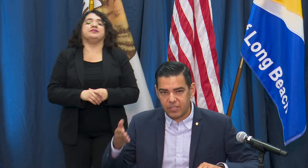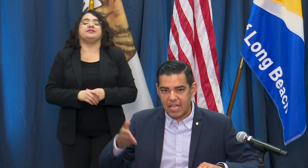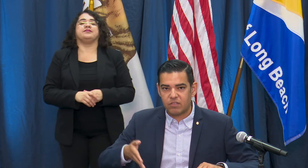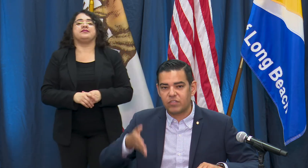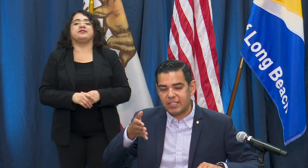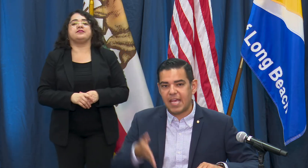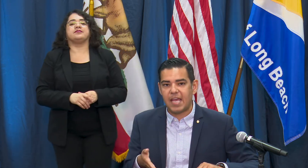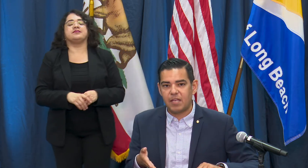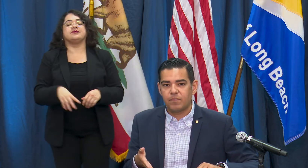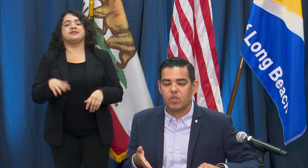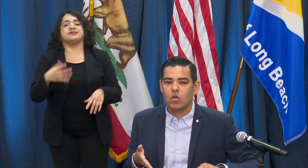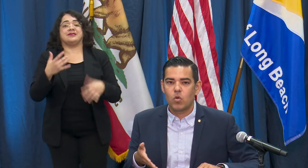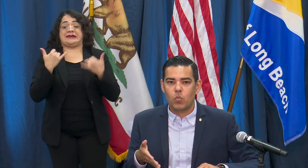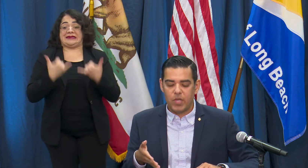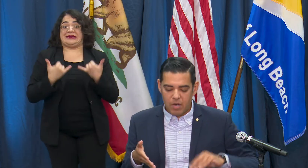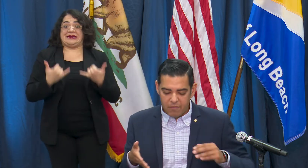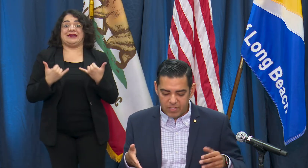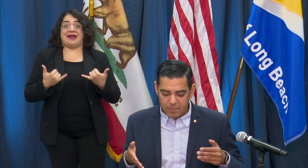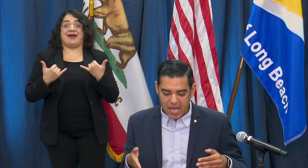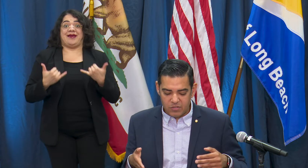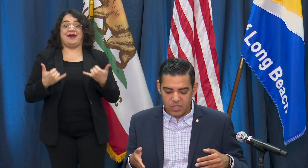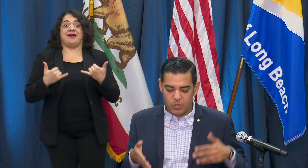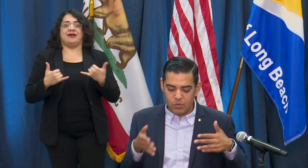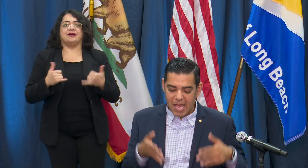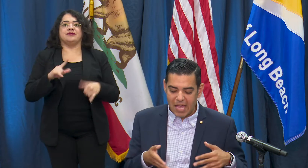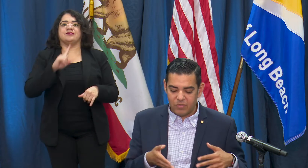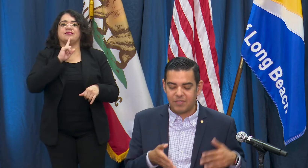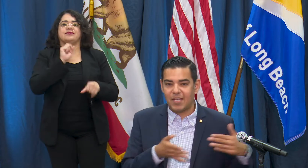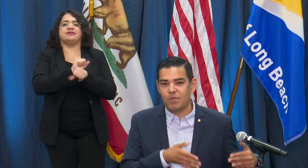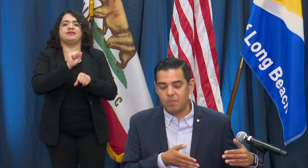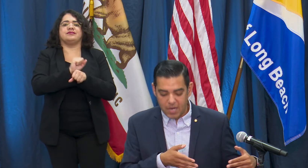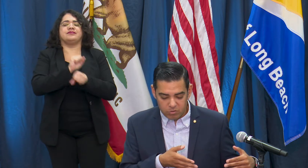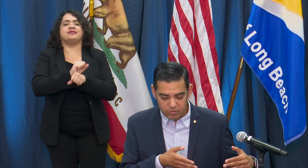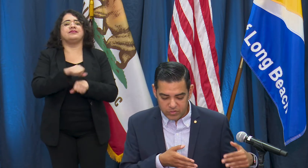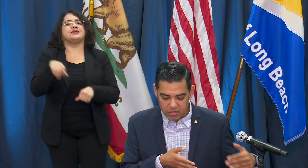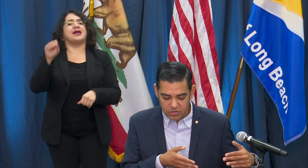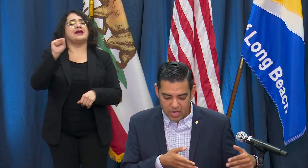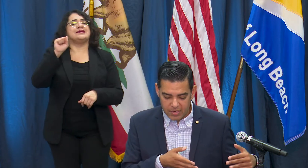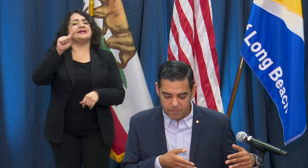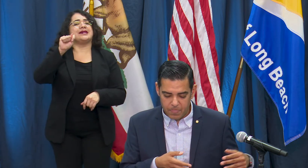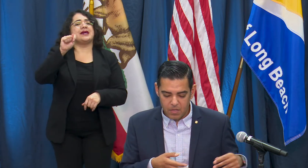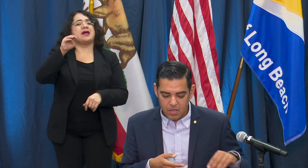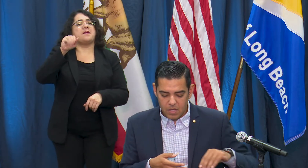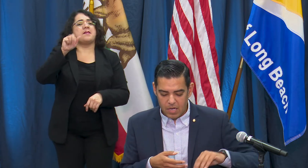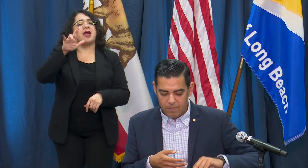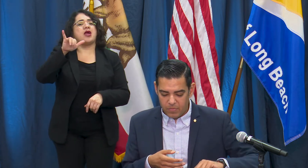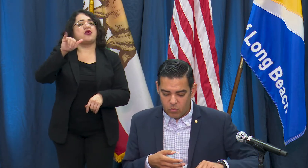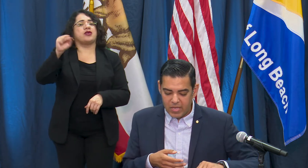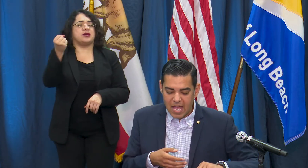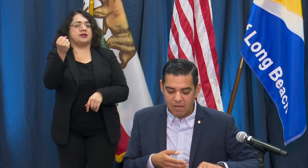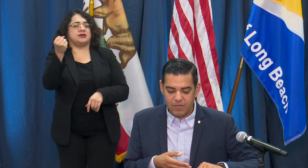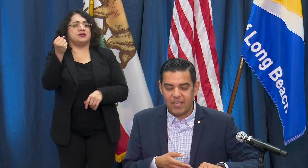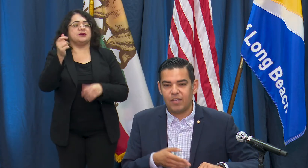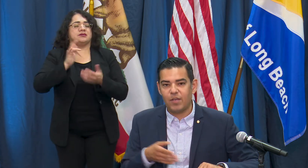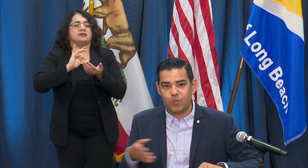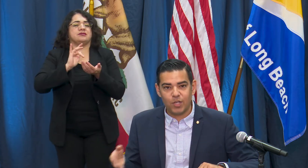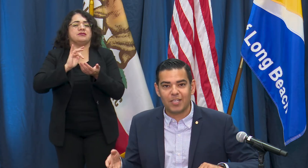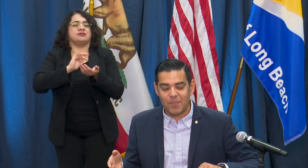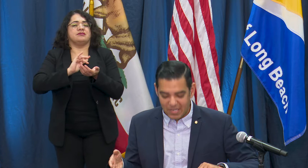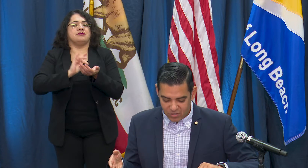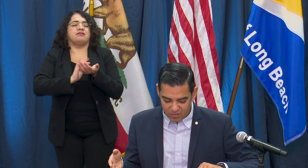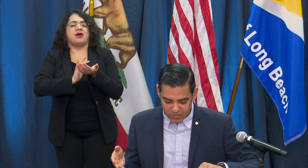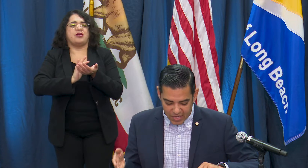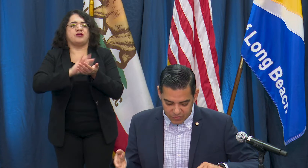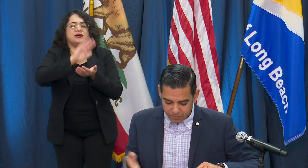interesting is as of today, we have the capacity. When you add the St. Mary Medical Center site, we have a pretty